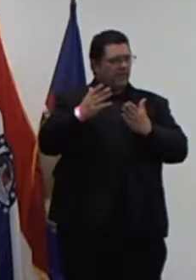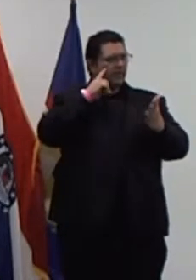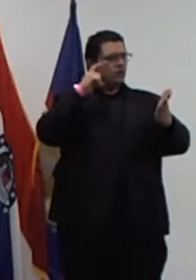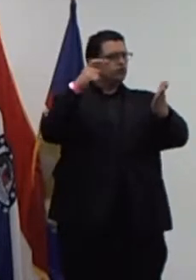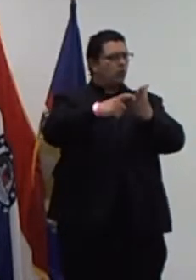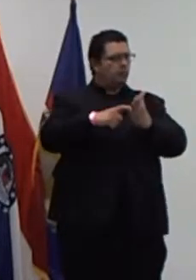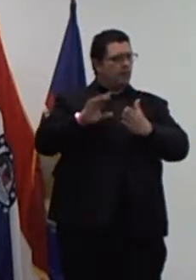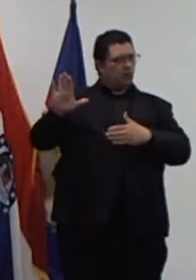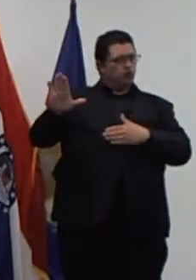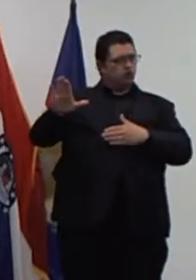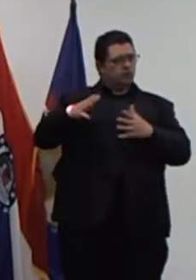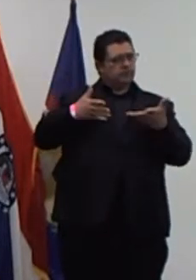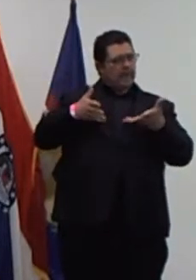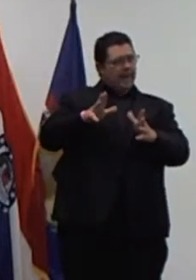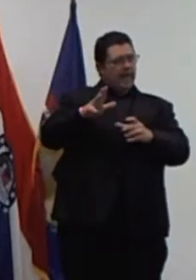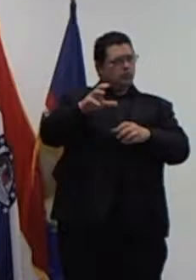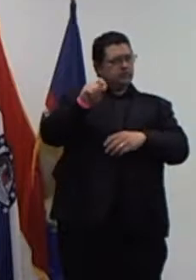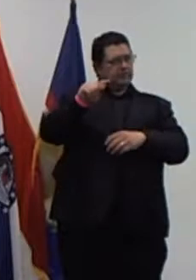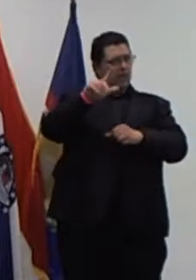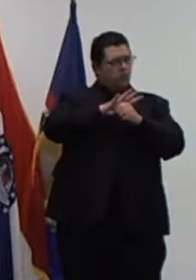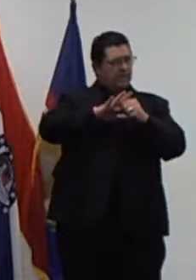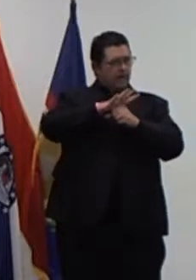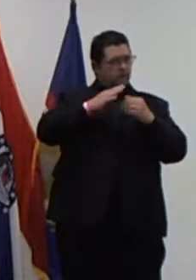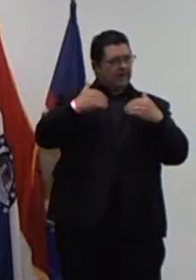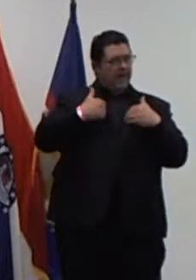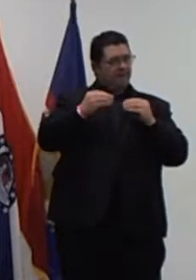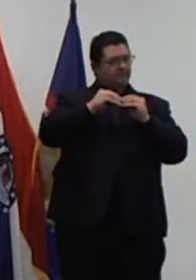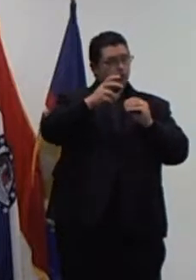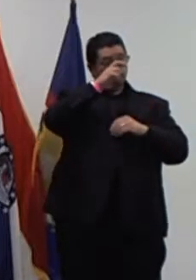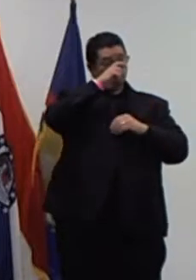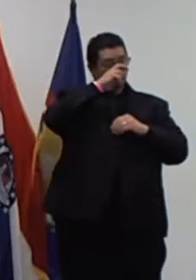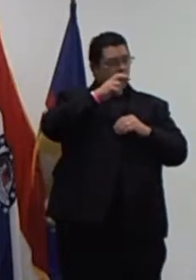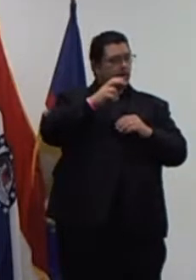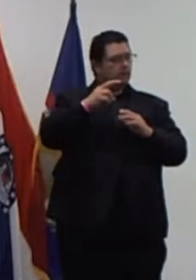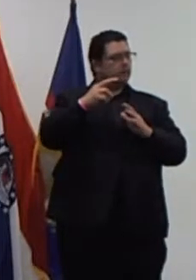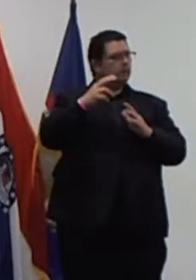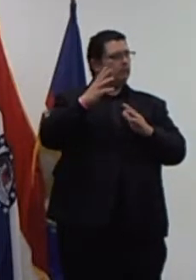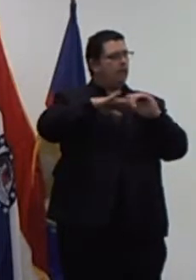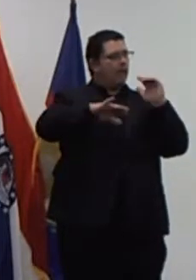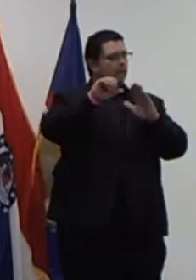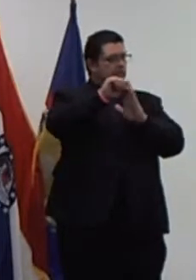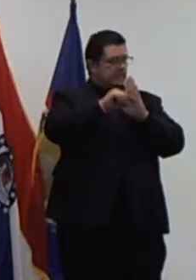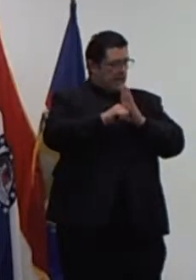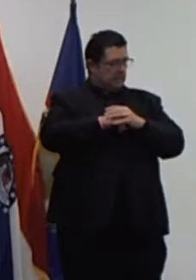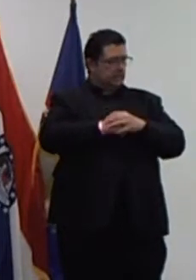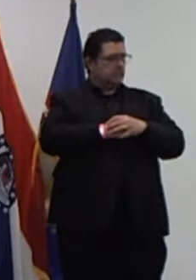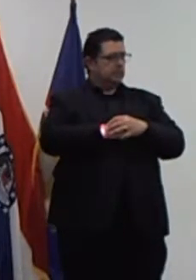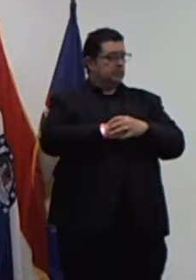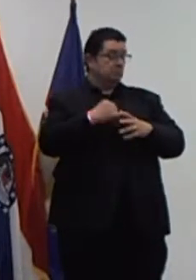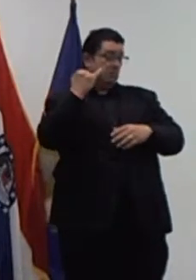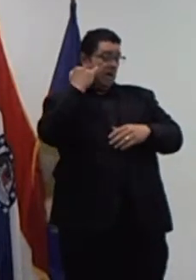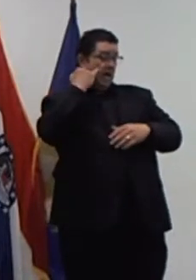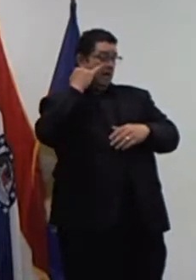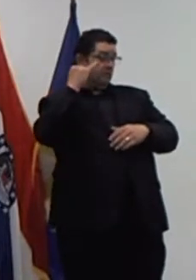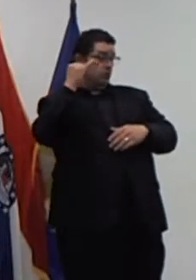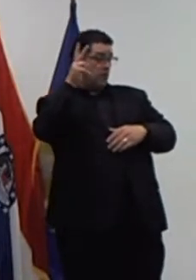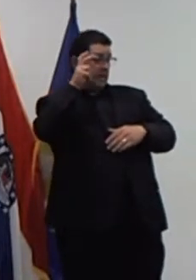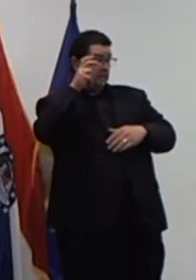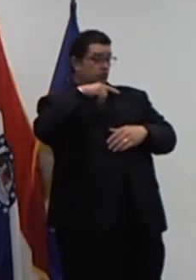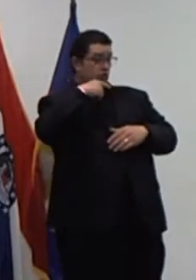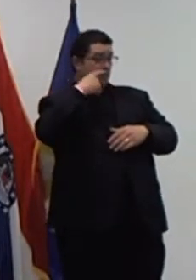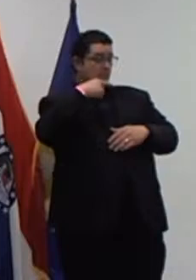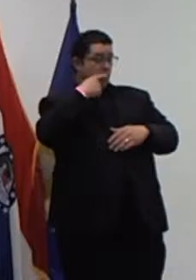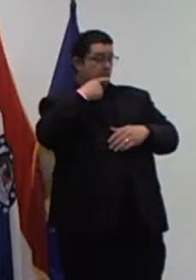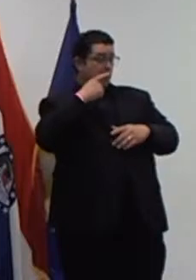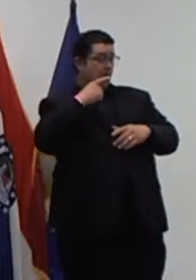is it allows counties like St. Louis County to have stricter guidelines than the state. Right. And if you listen to the public forum of the St.